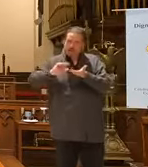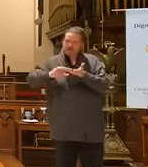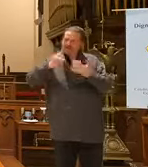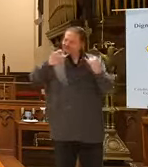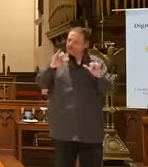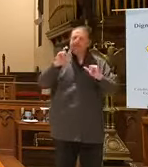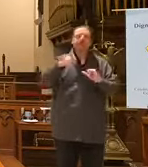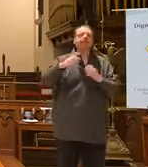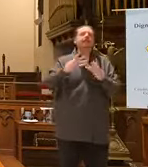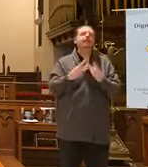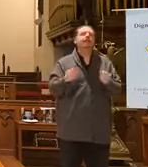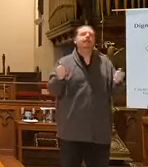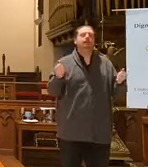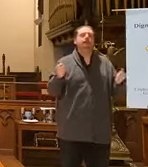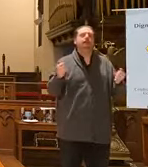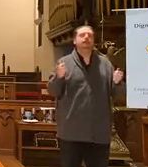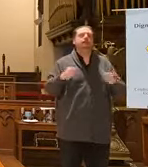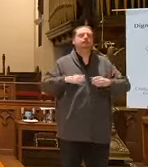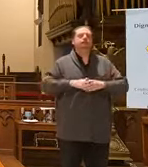healing.